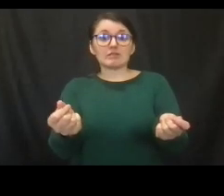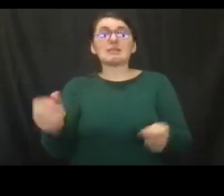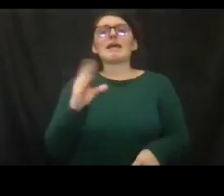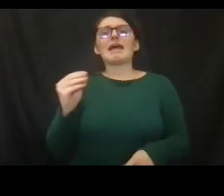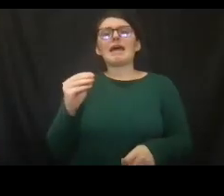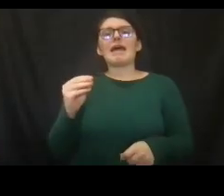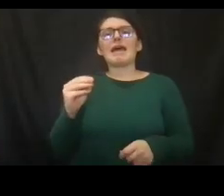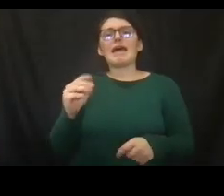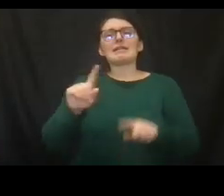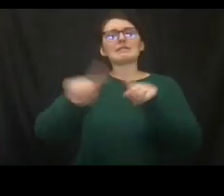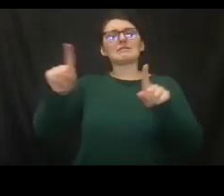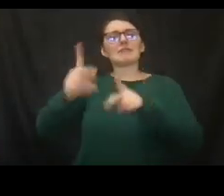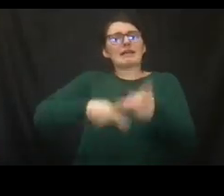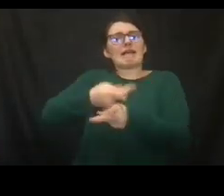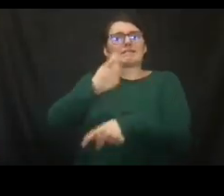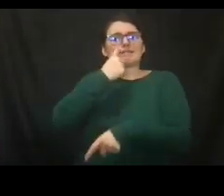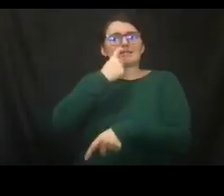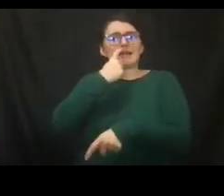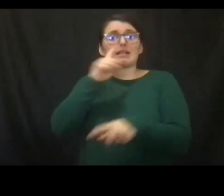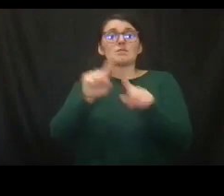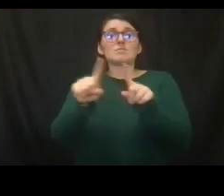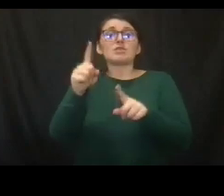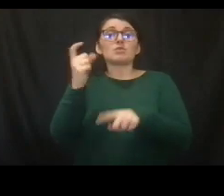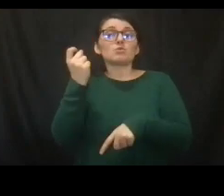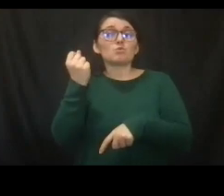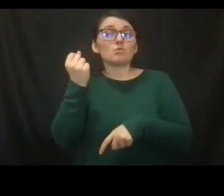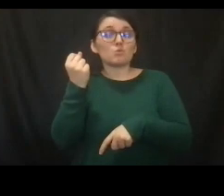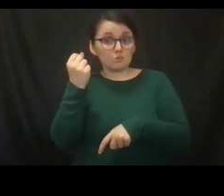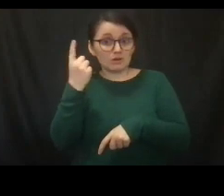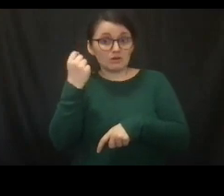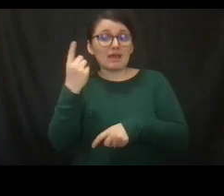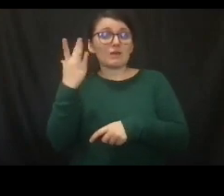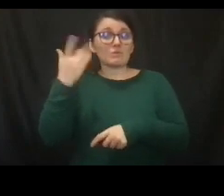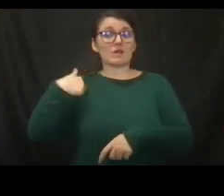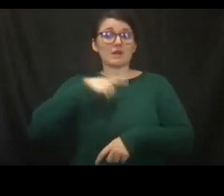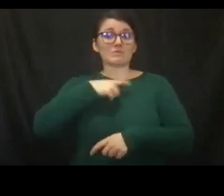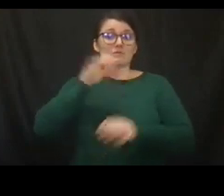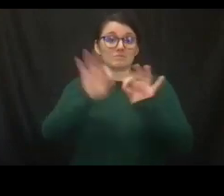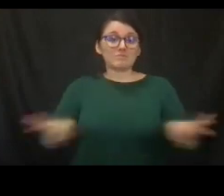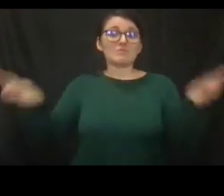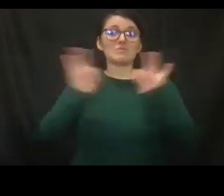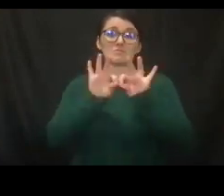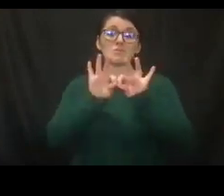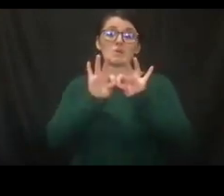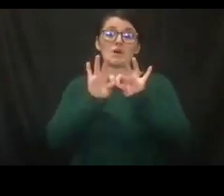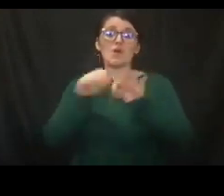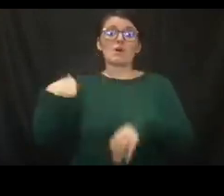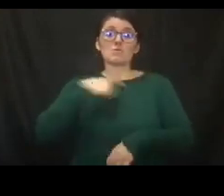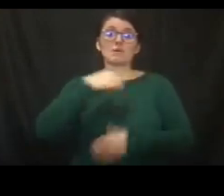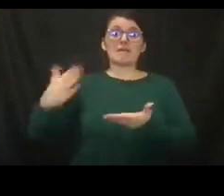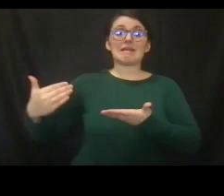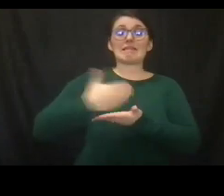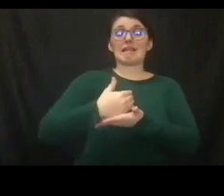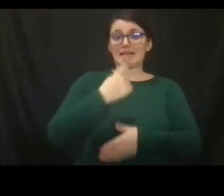of glass does. So that's why we specify that we only collect bottles and jars only. So your beverage